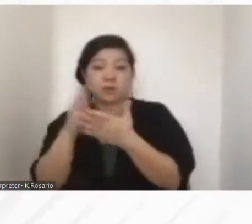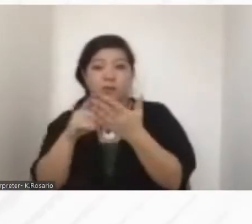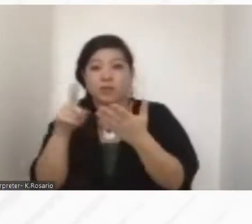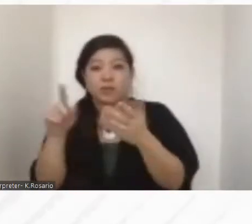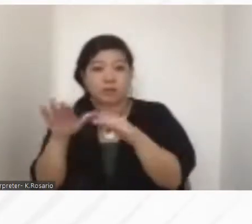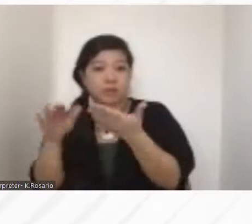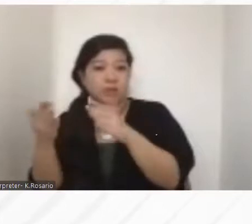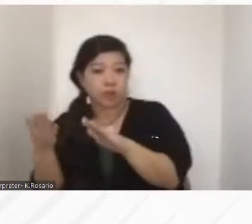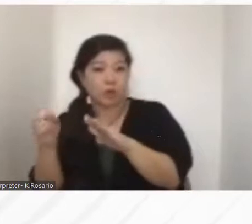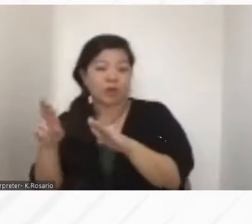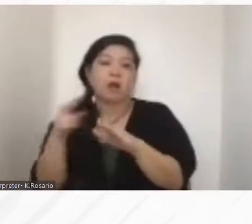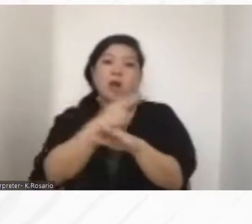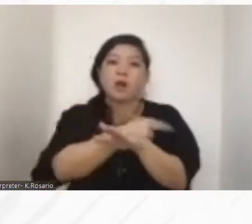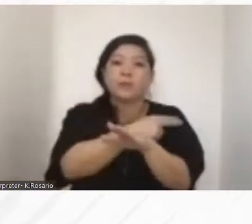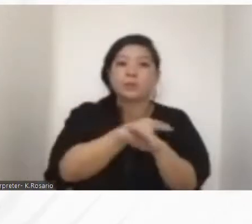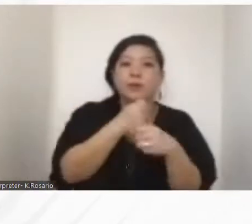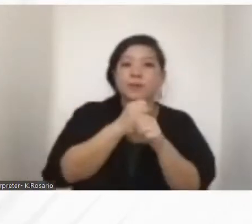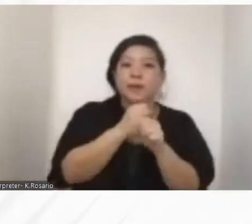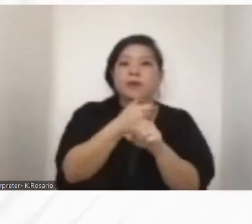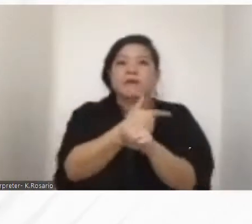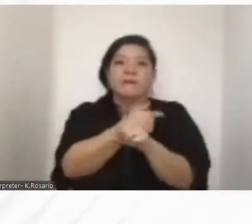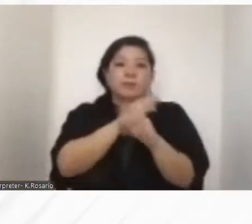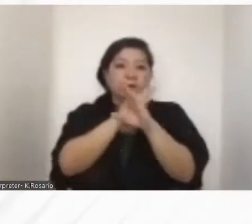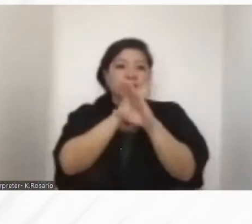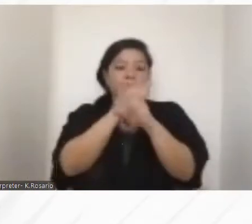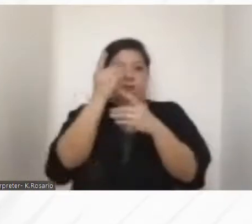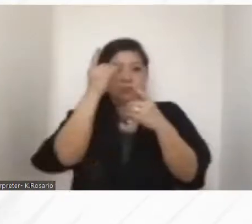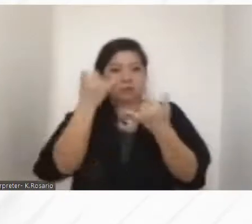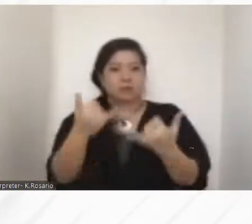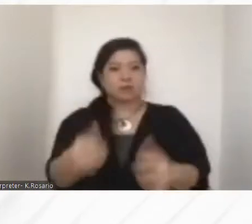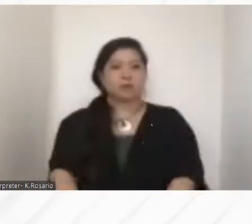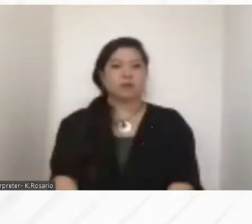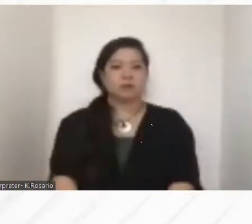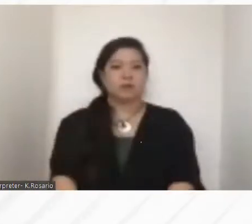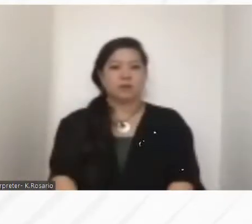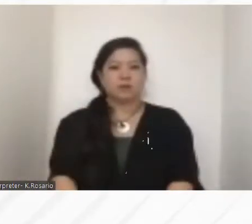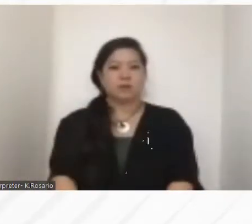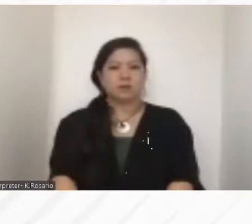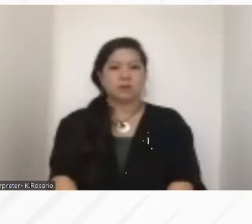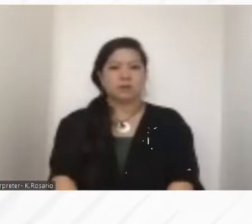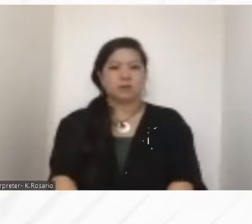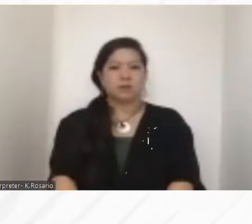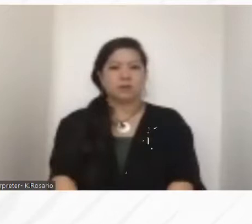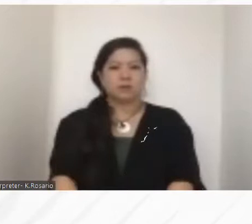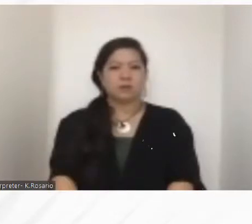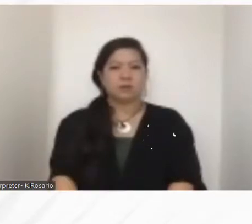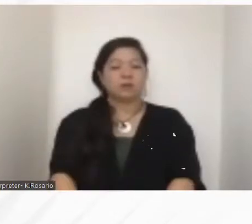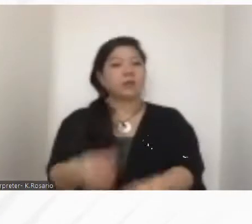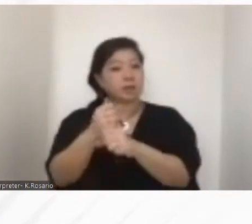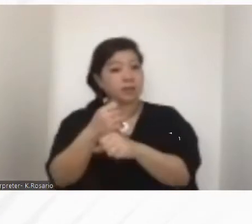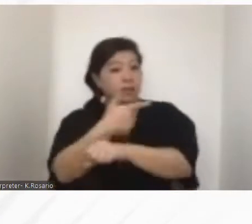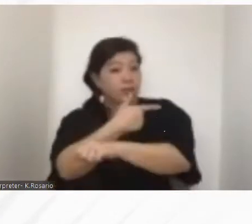up hospitalized from a vaccine preventable disease. Getting vaccinated and talking to others about the importance and safety